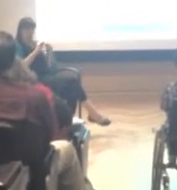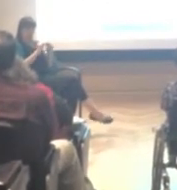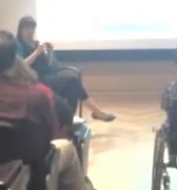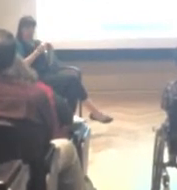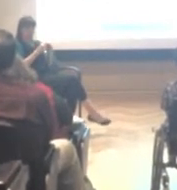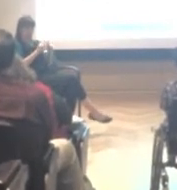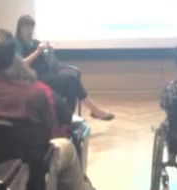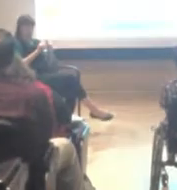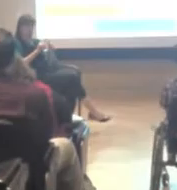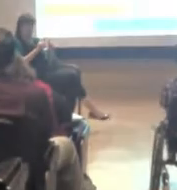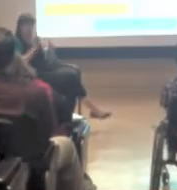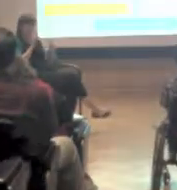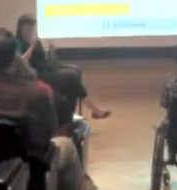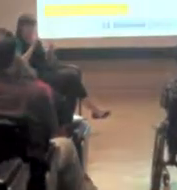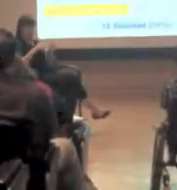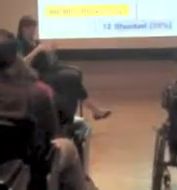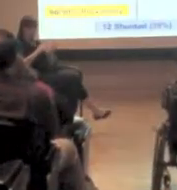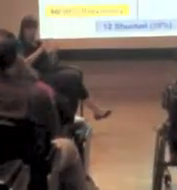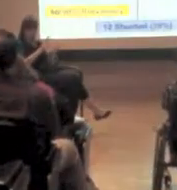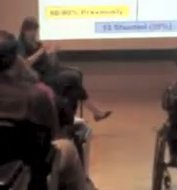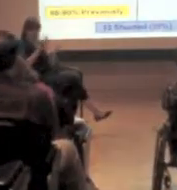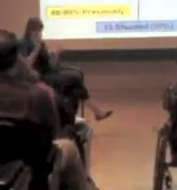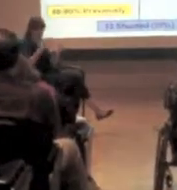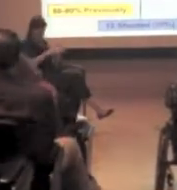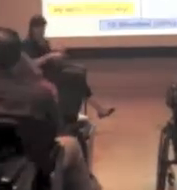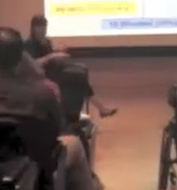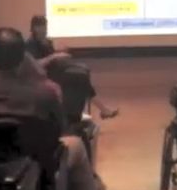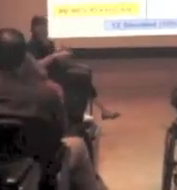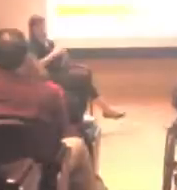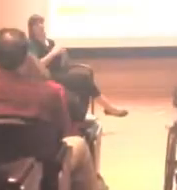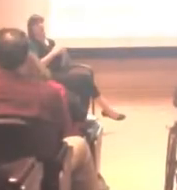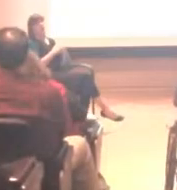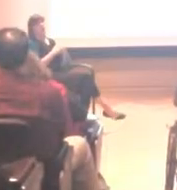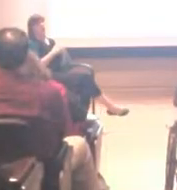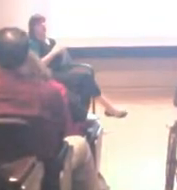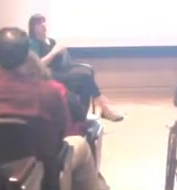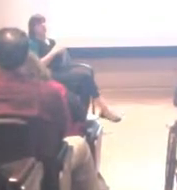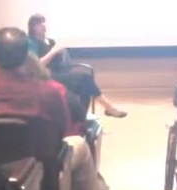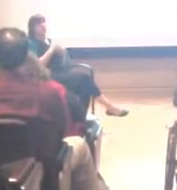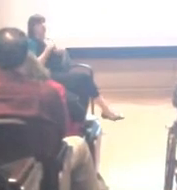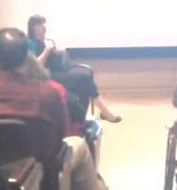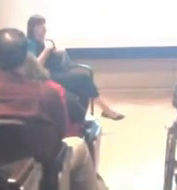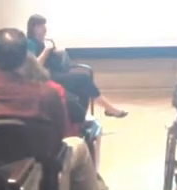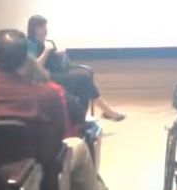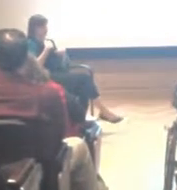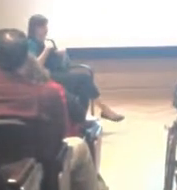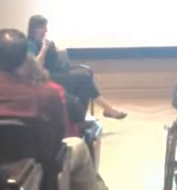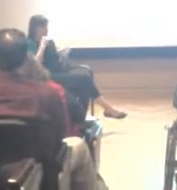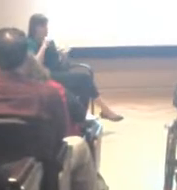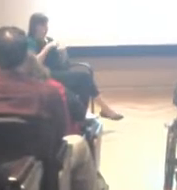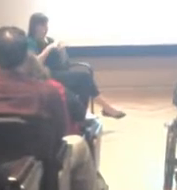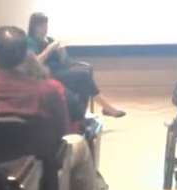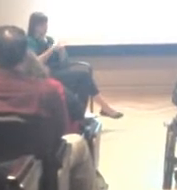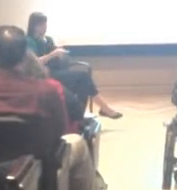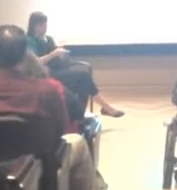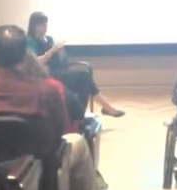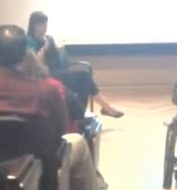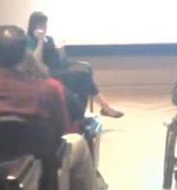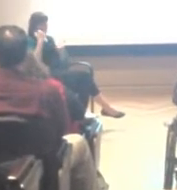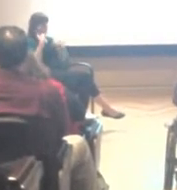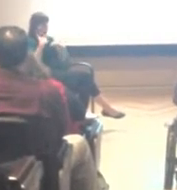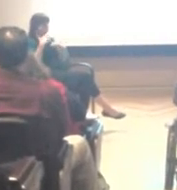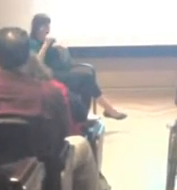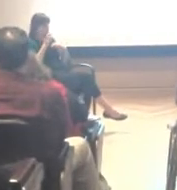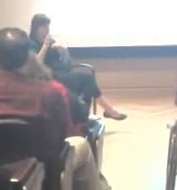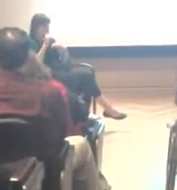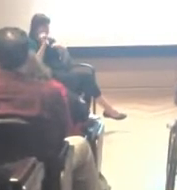I think it's a lack of follow-up, to tell the truth, but because I found it a dismal failure. Once you have a shunt and you try to take the shunt